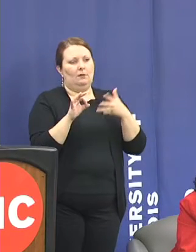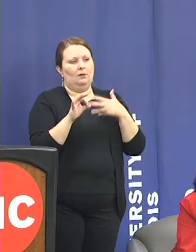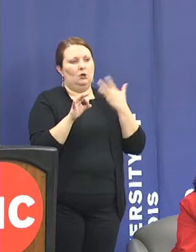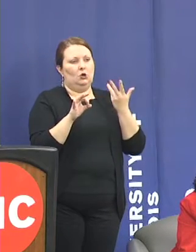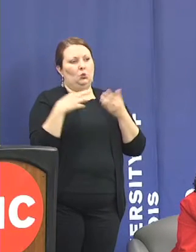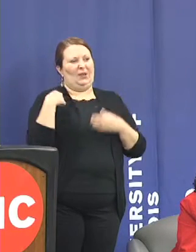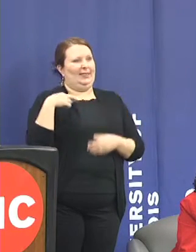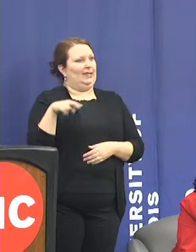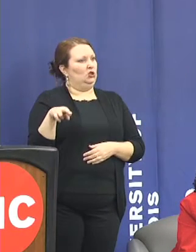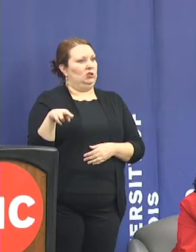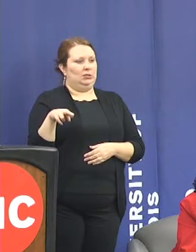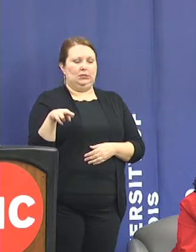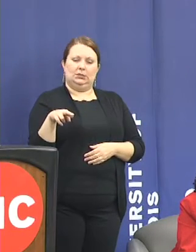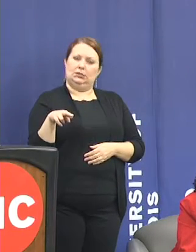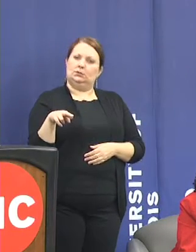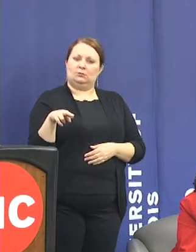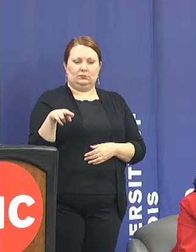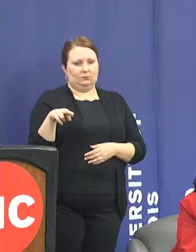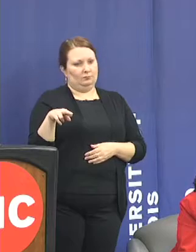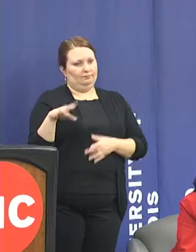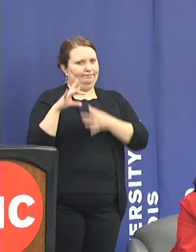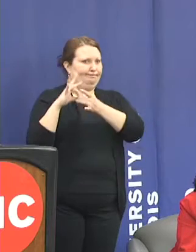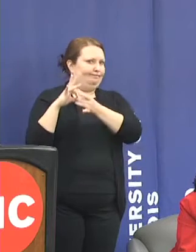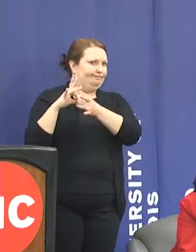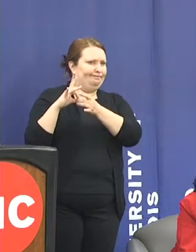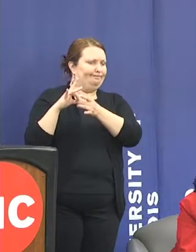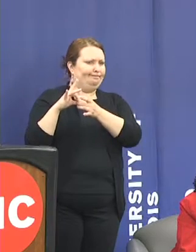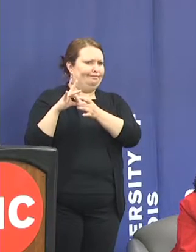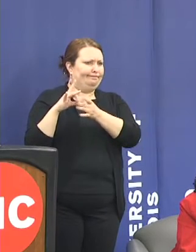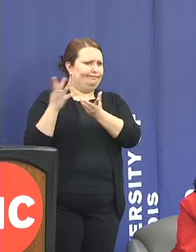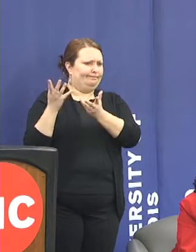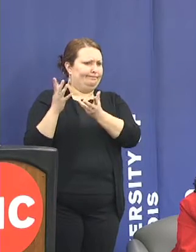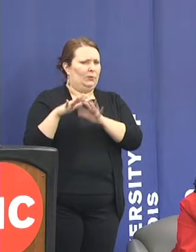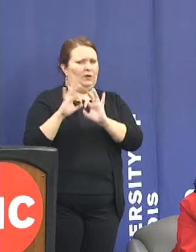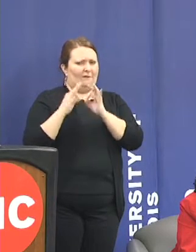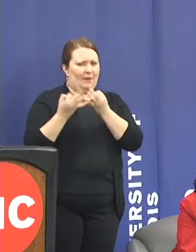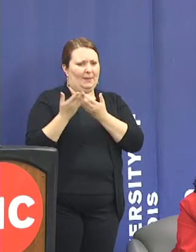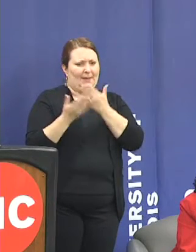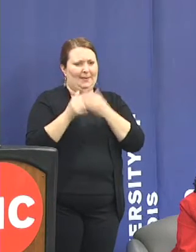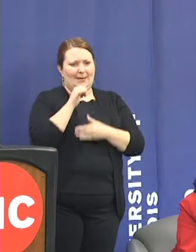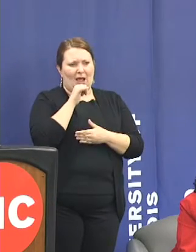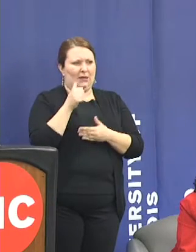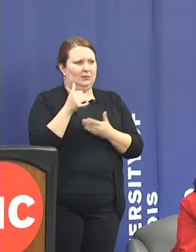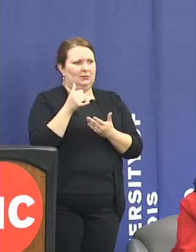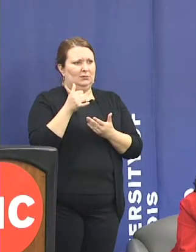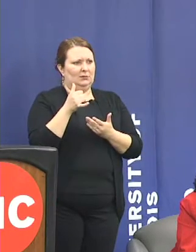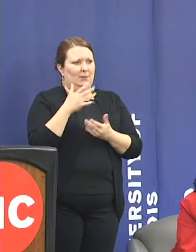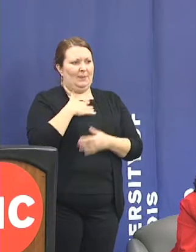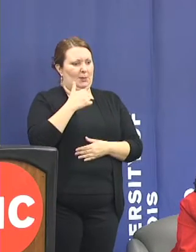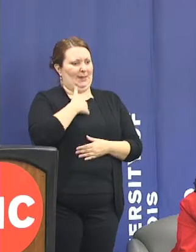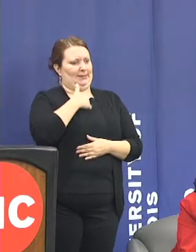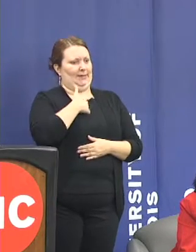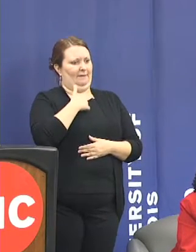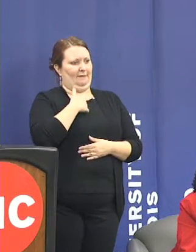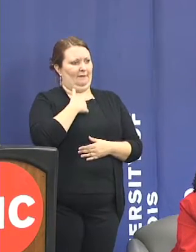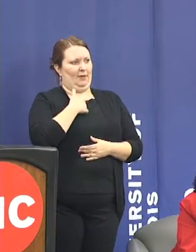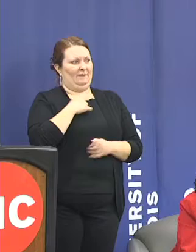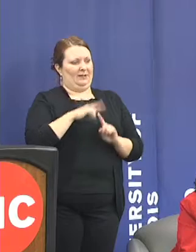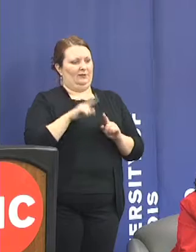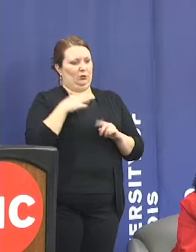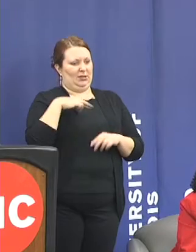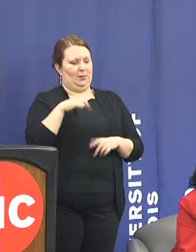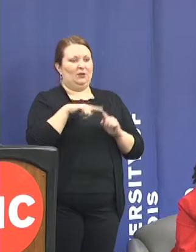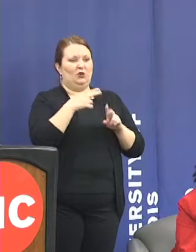of your religious, you know, origin or affiliation of your family. It might not even be your own self-identified religion, but if your